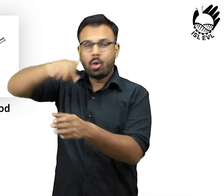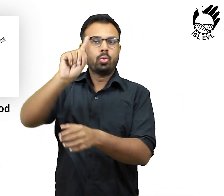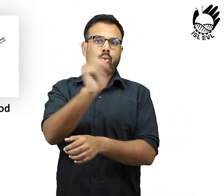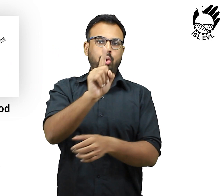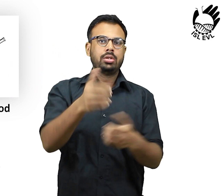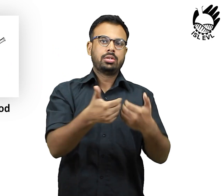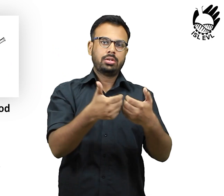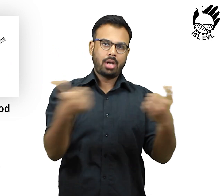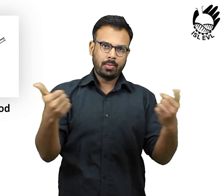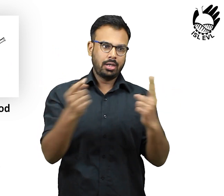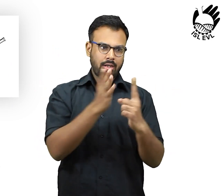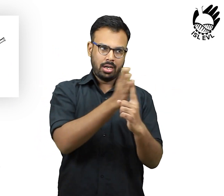using a different stirring rod